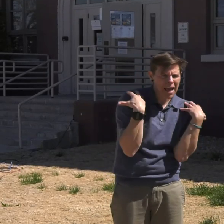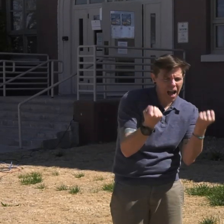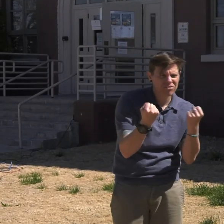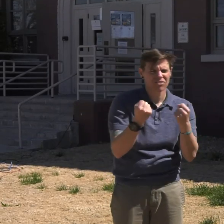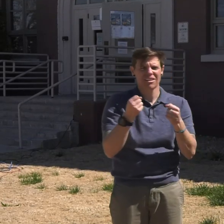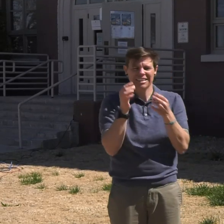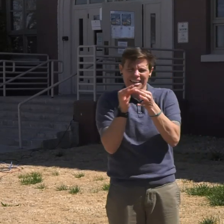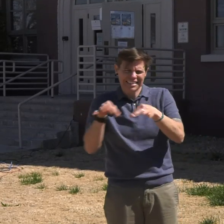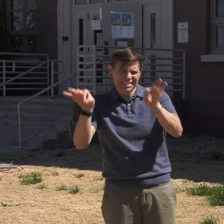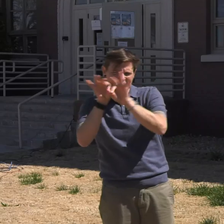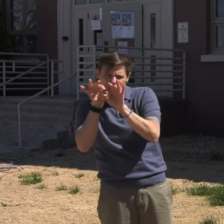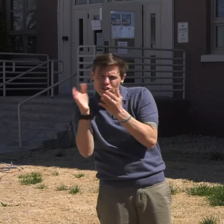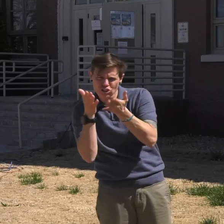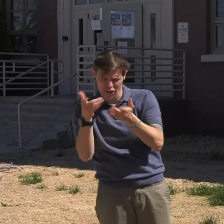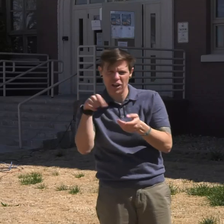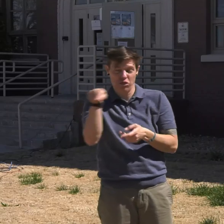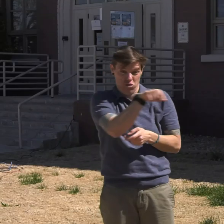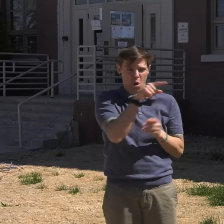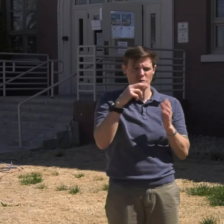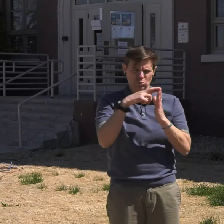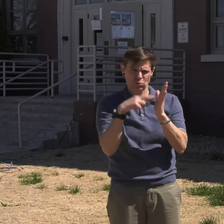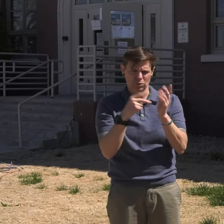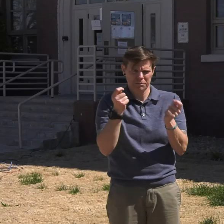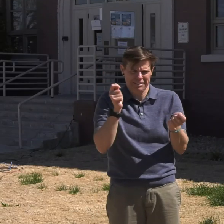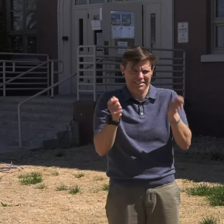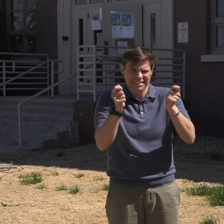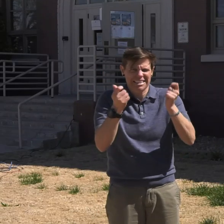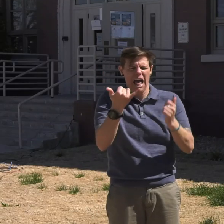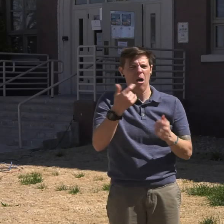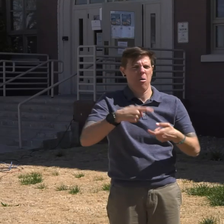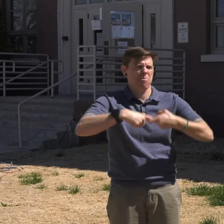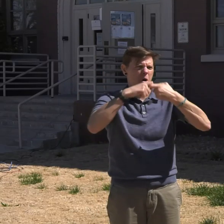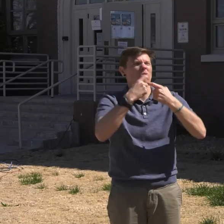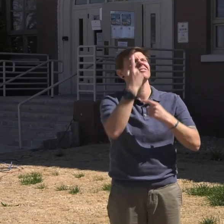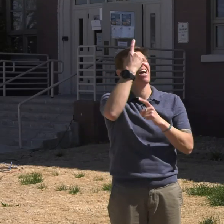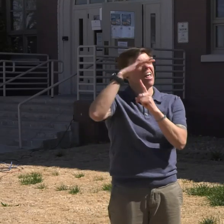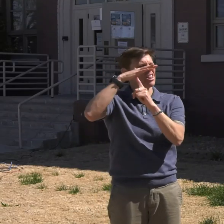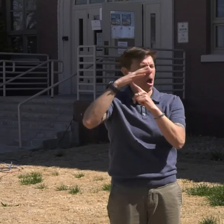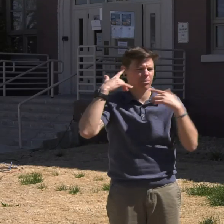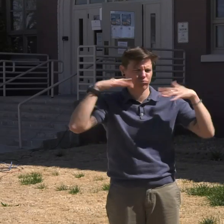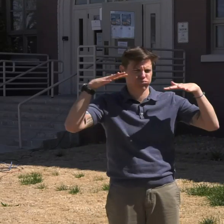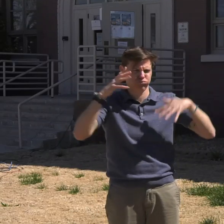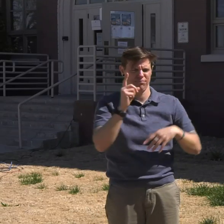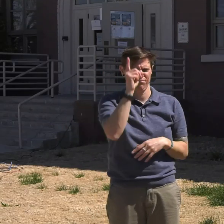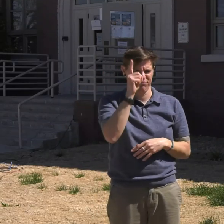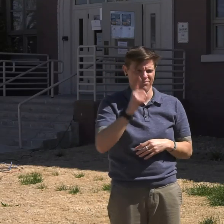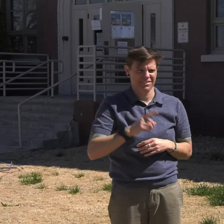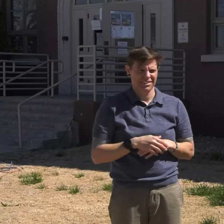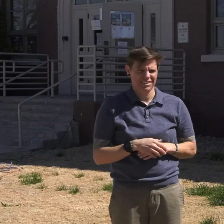services. I'm going to pause for just a minute here for our, looks like APD helicopter.